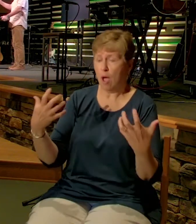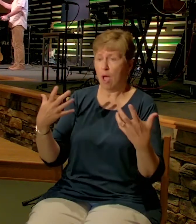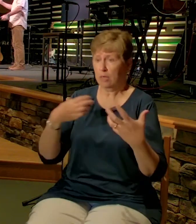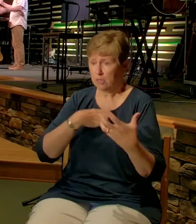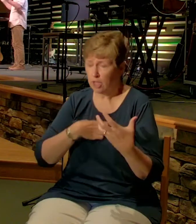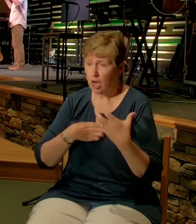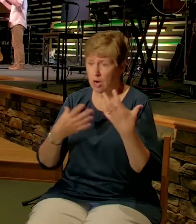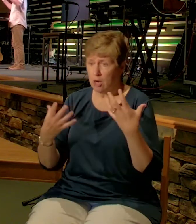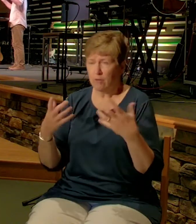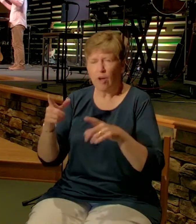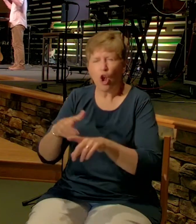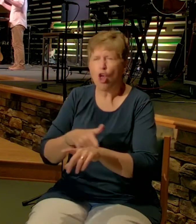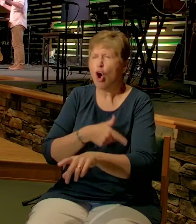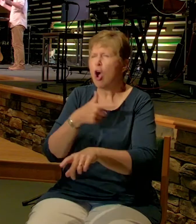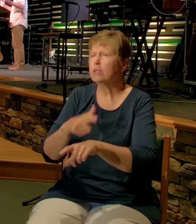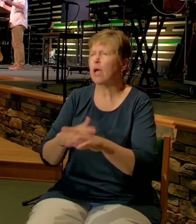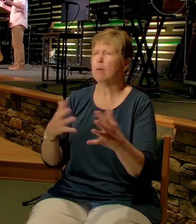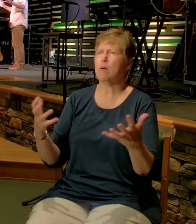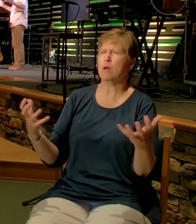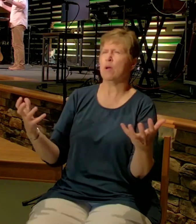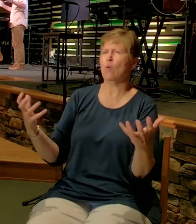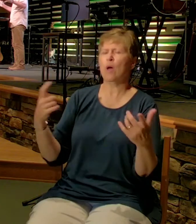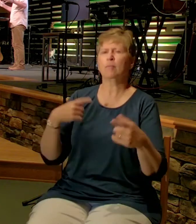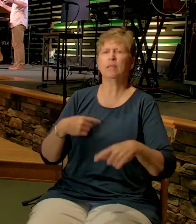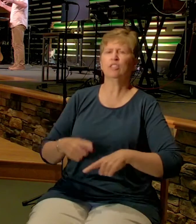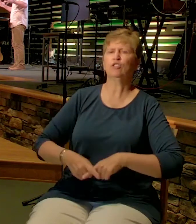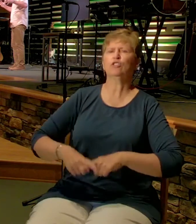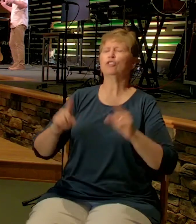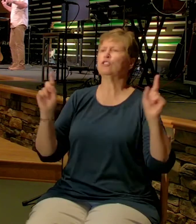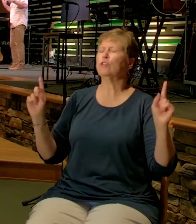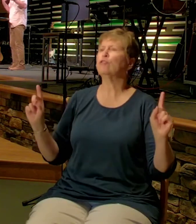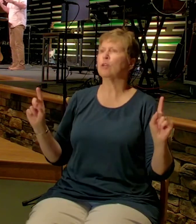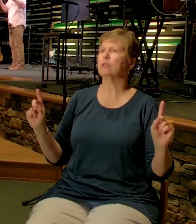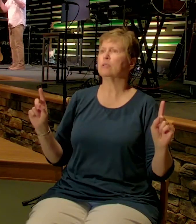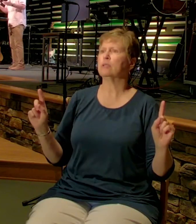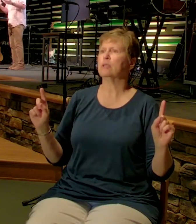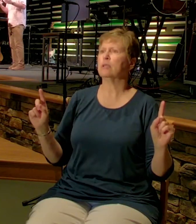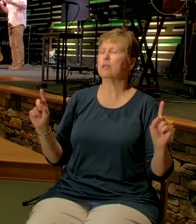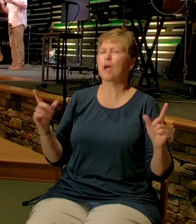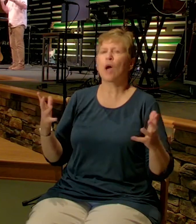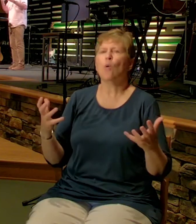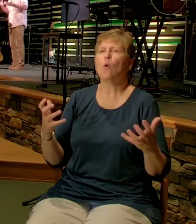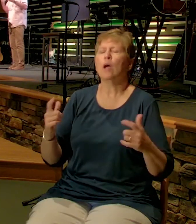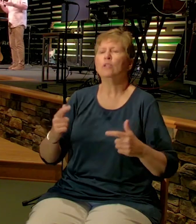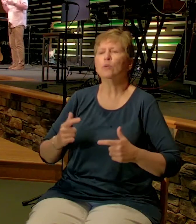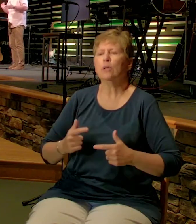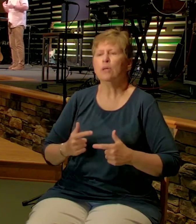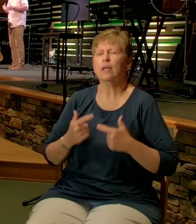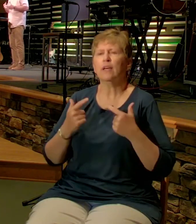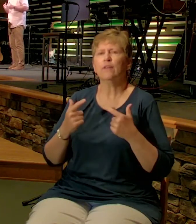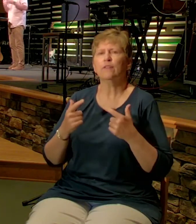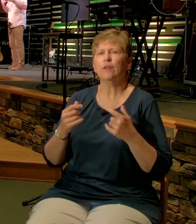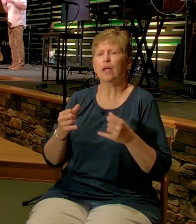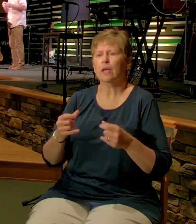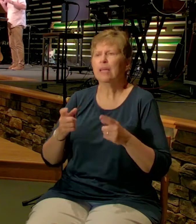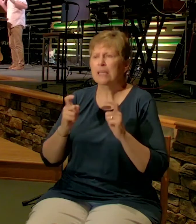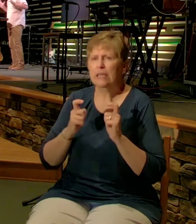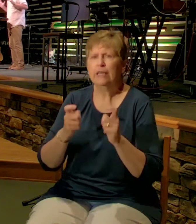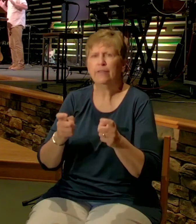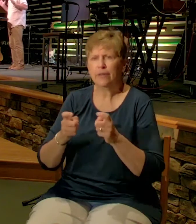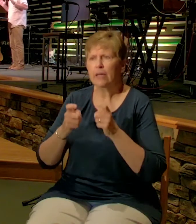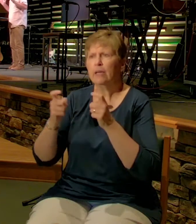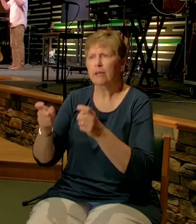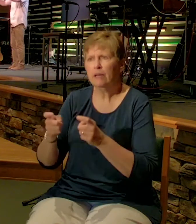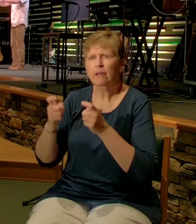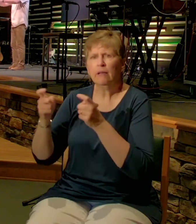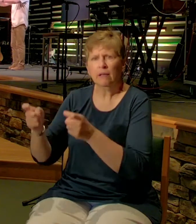long time. You want to be different. You want to live a fruitful life. And so this morning,